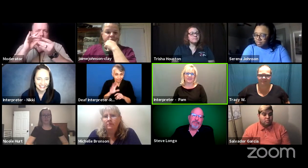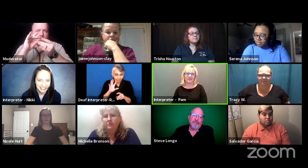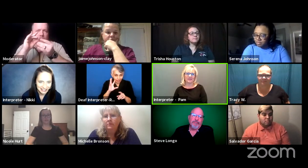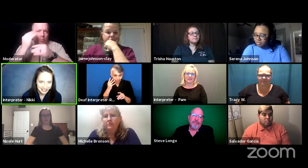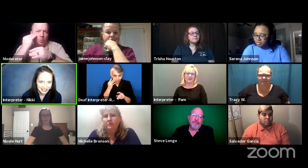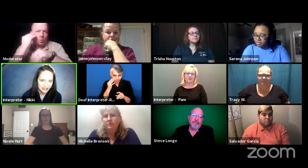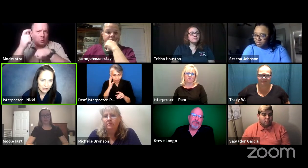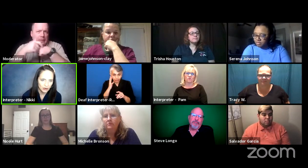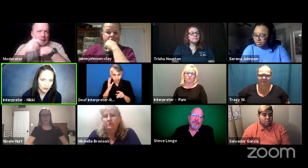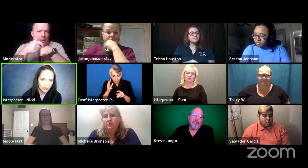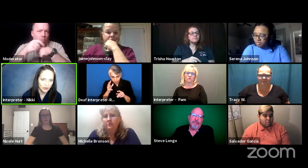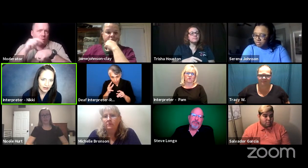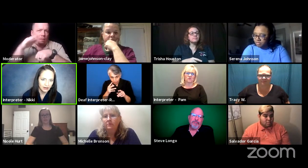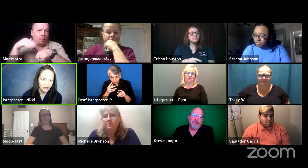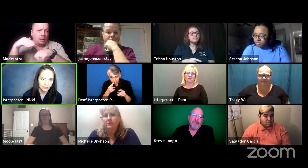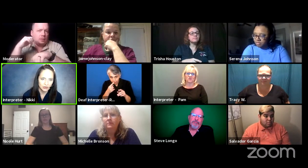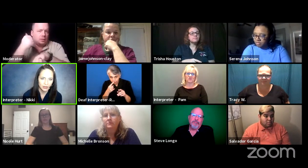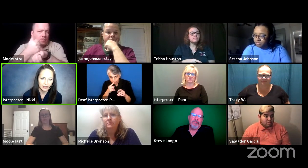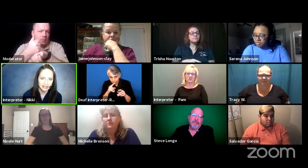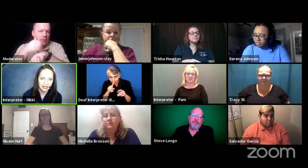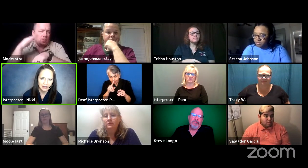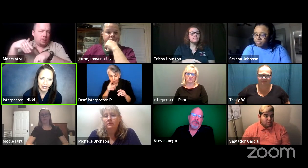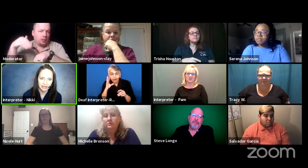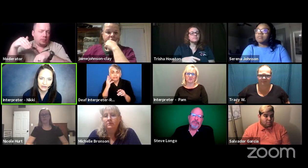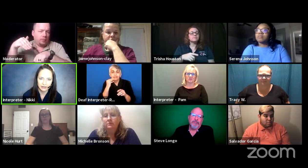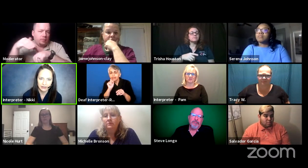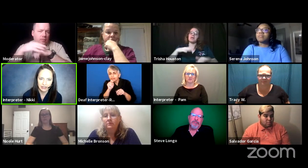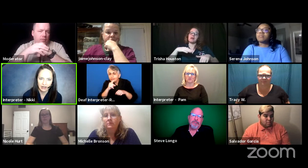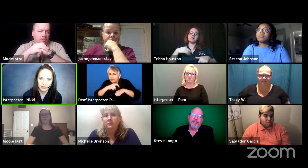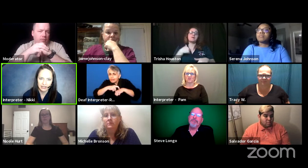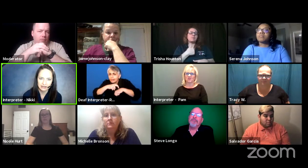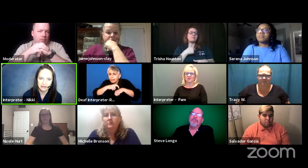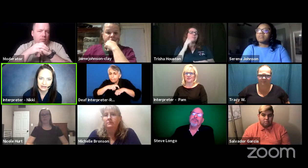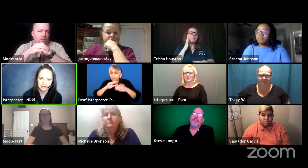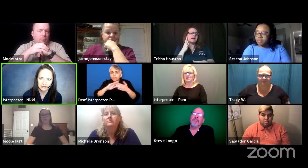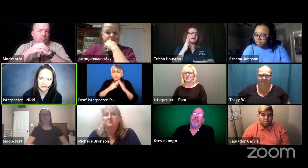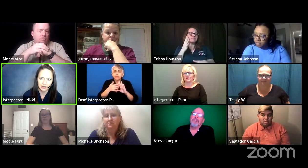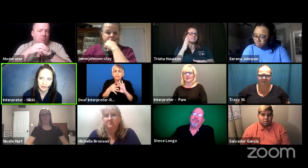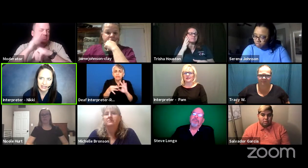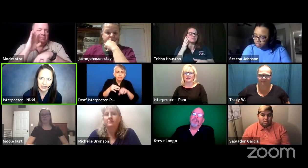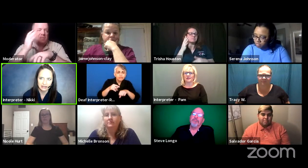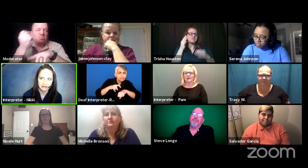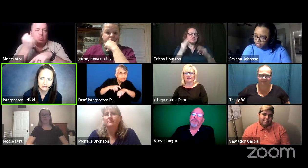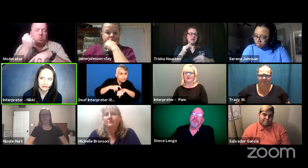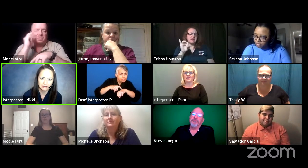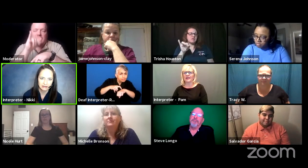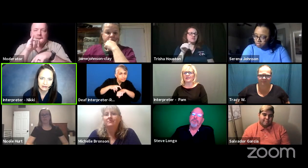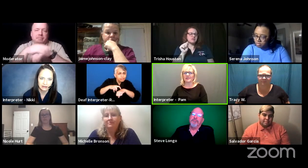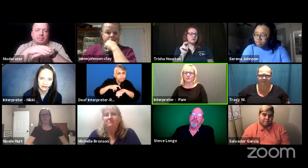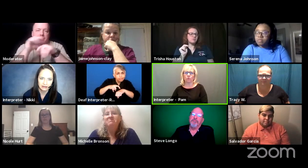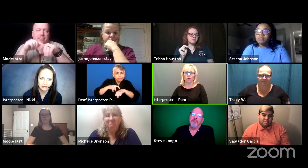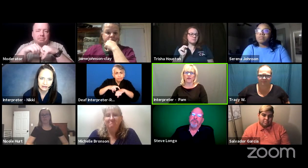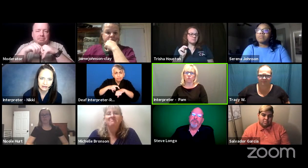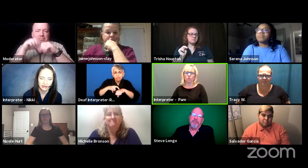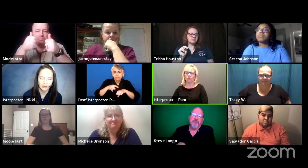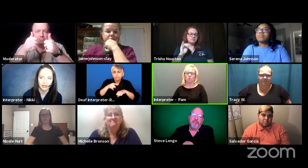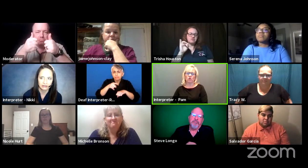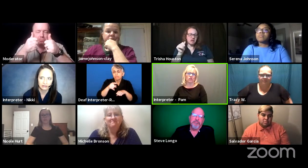Yes. And so do we know the time yet for community comments? Has that been set? Not at this point. We'll look